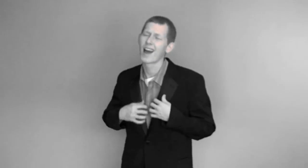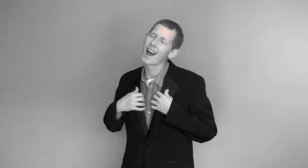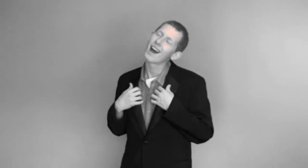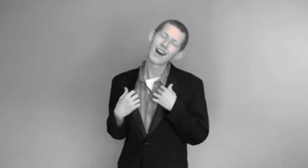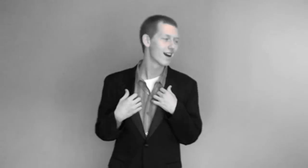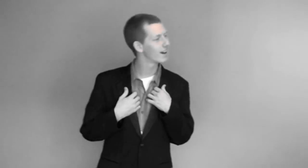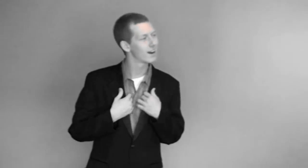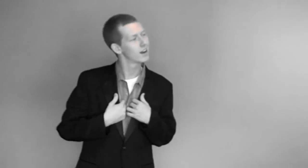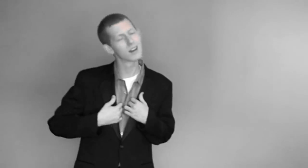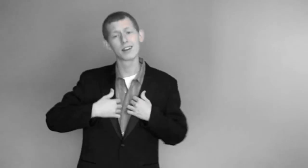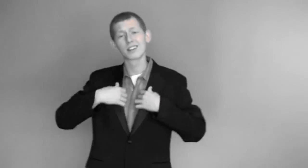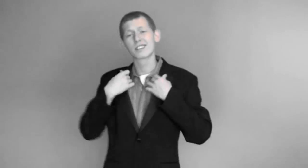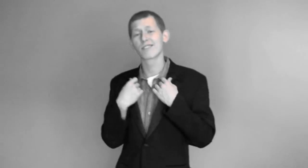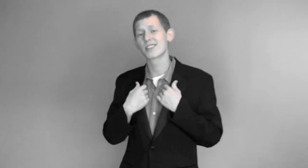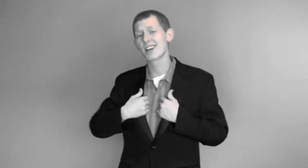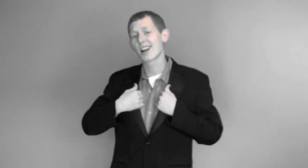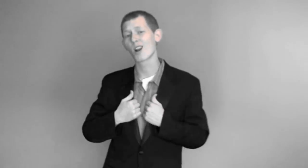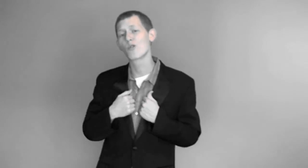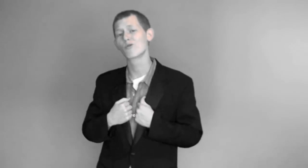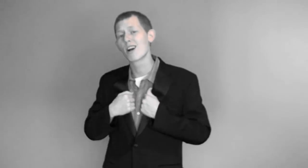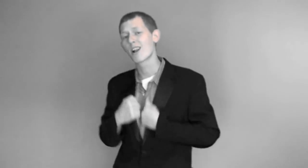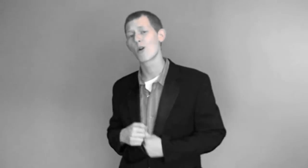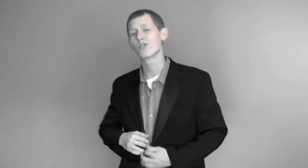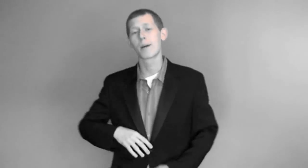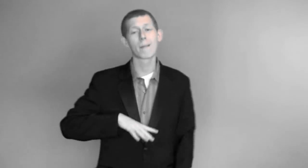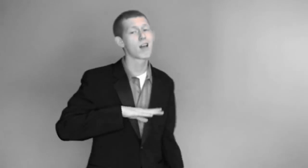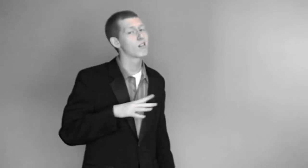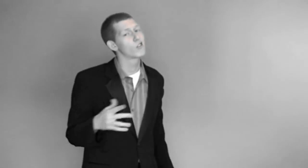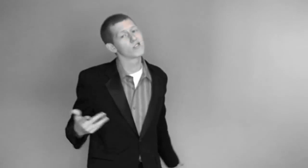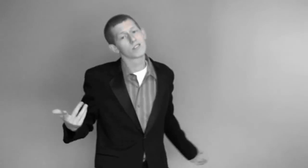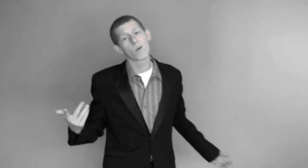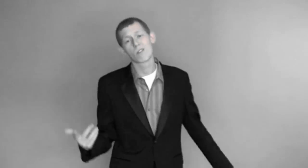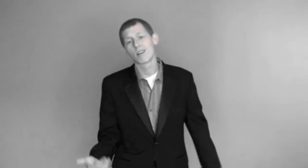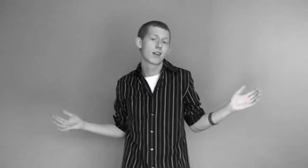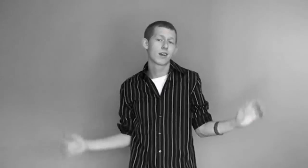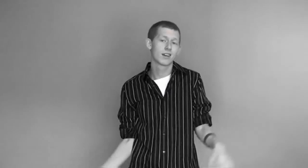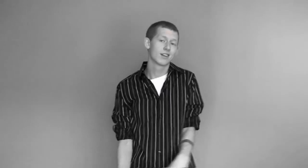Hi, cause if they study close, real close, they might learn something.